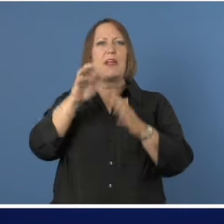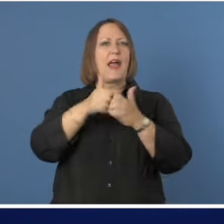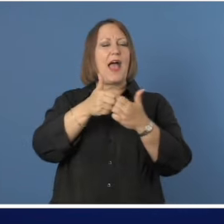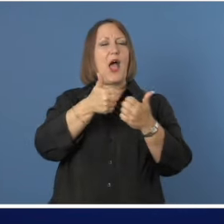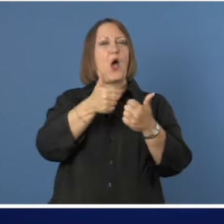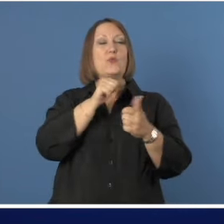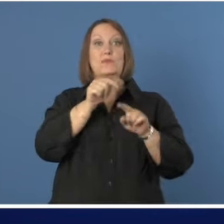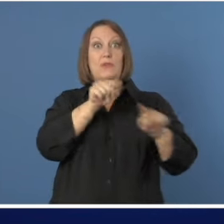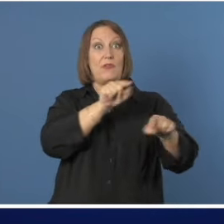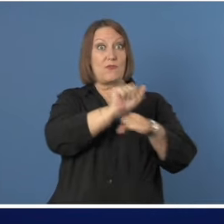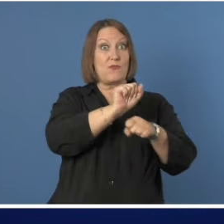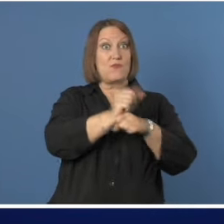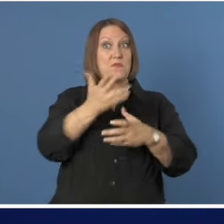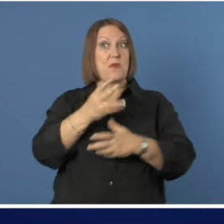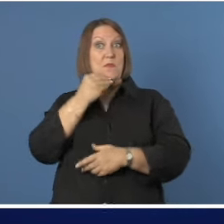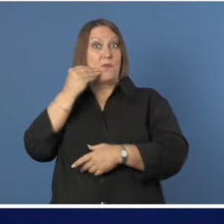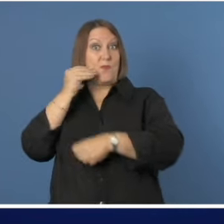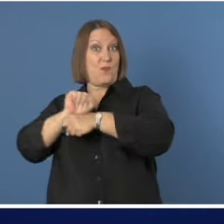Teleworking strategies.